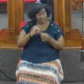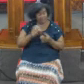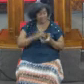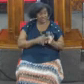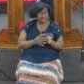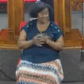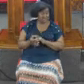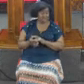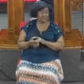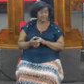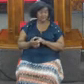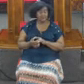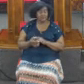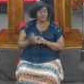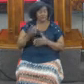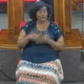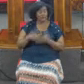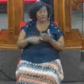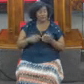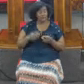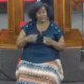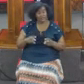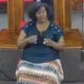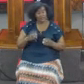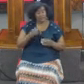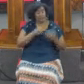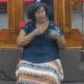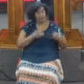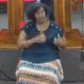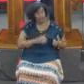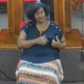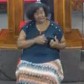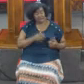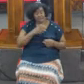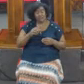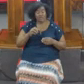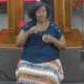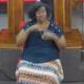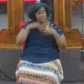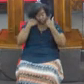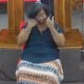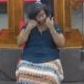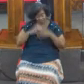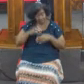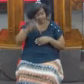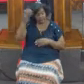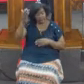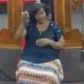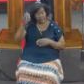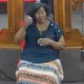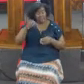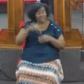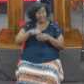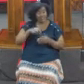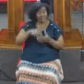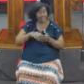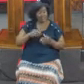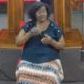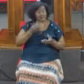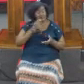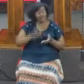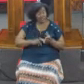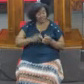Jesus. What a convicting of our own heart. Nor is you ashamed of me in this